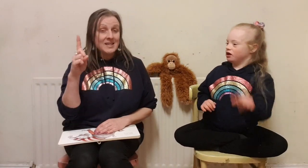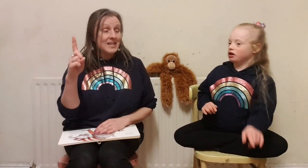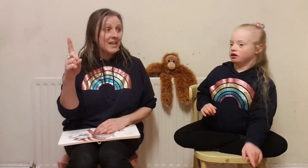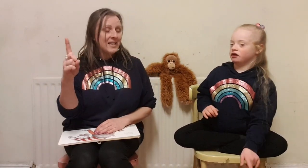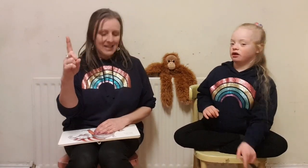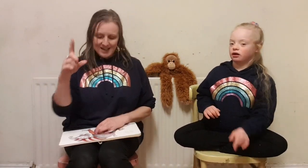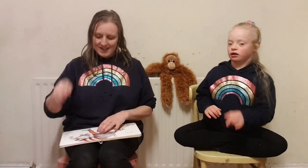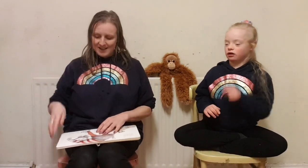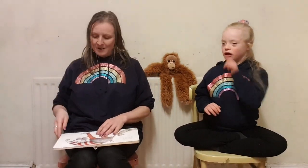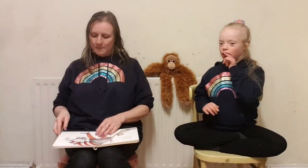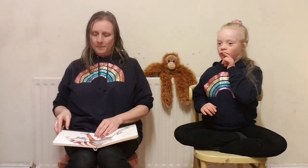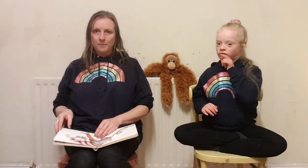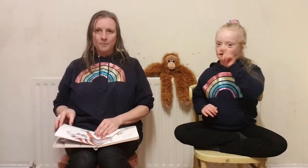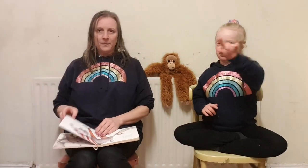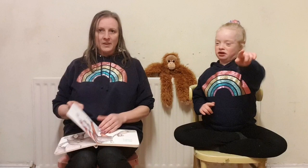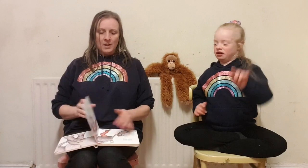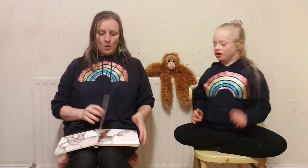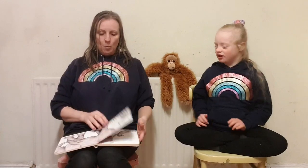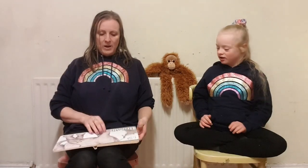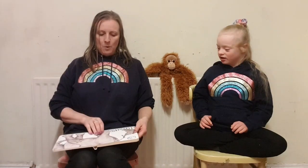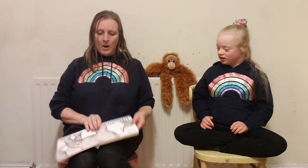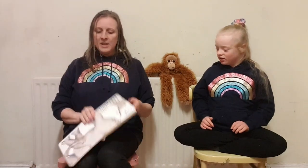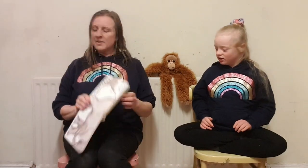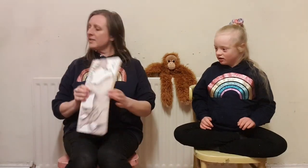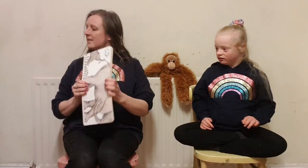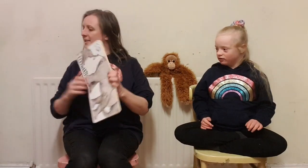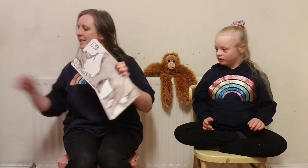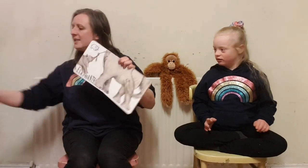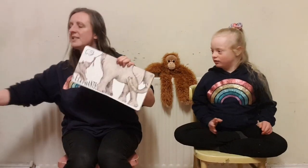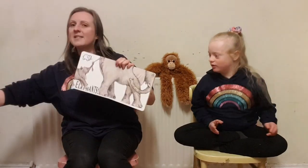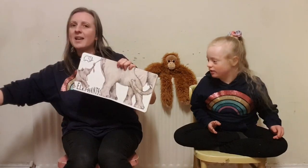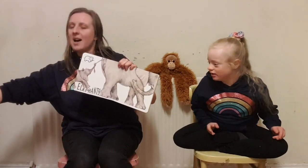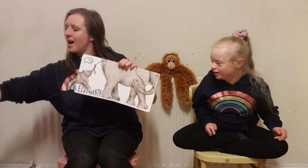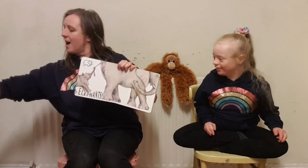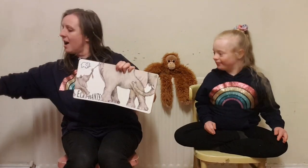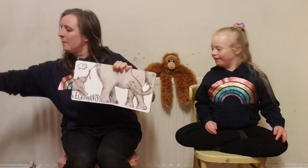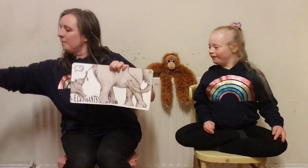See. See. We went to see some.